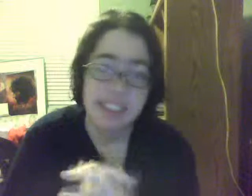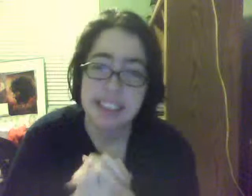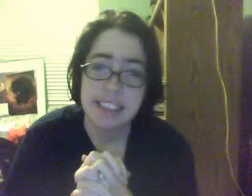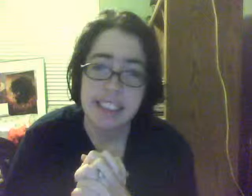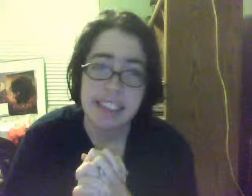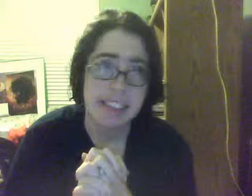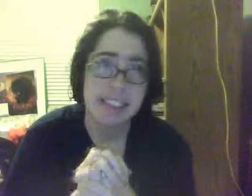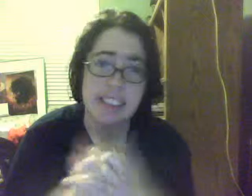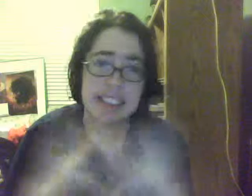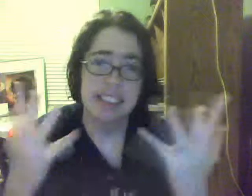And